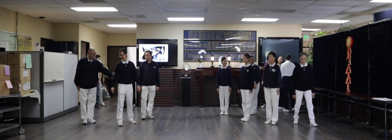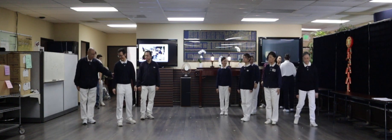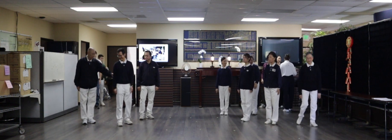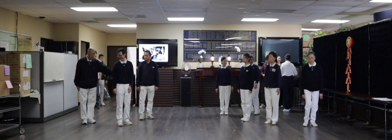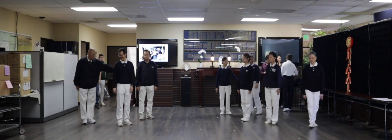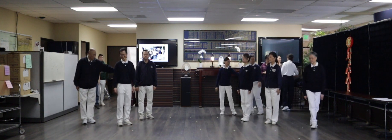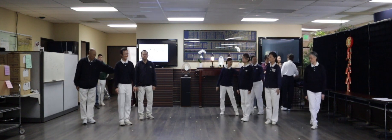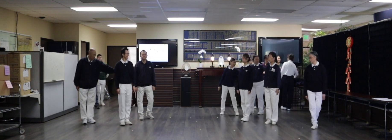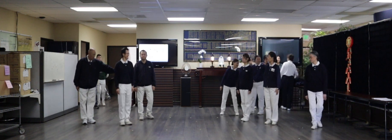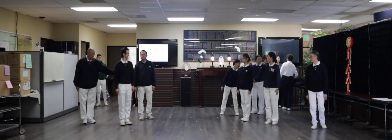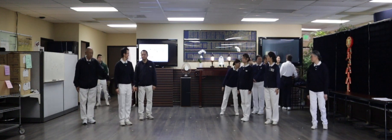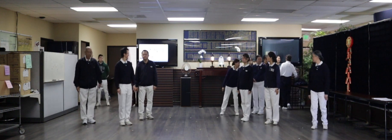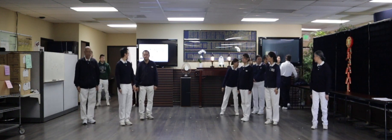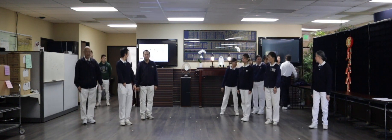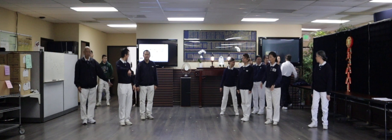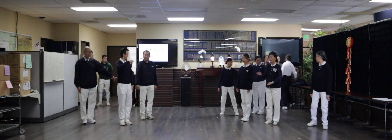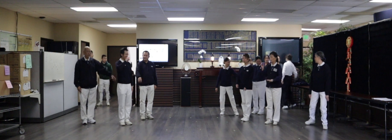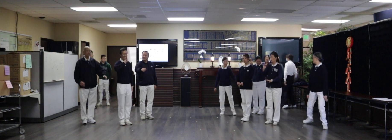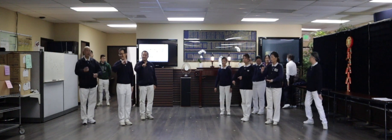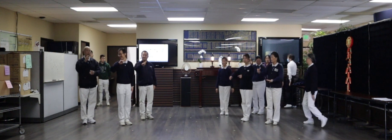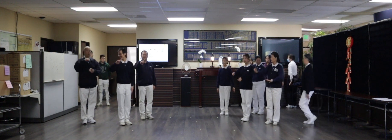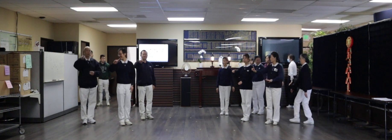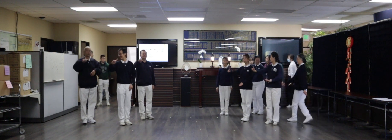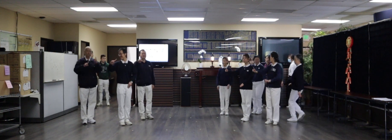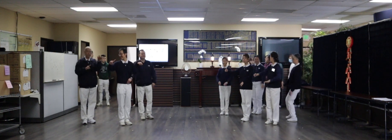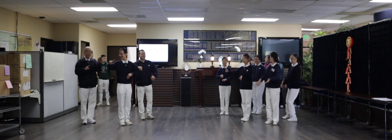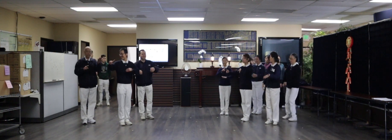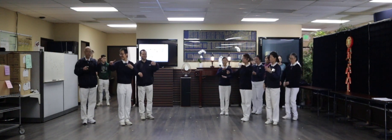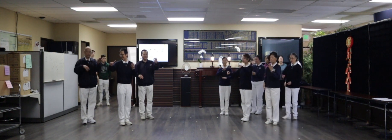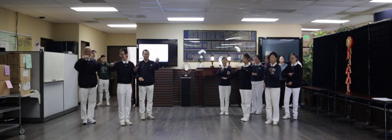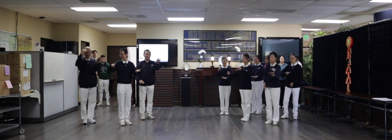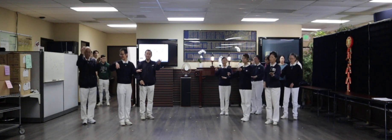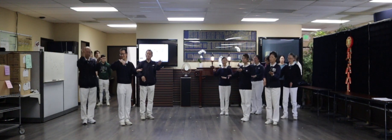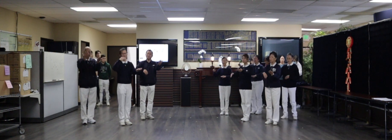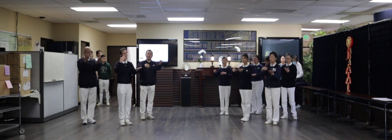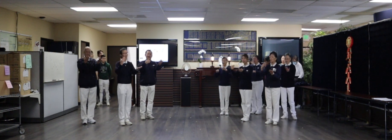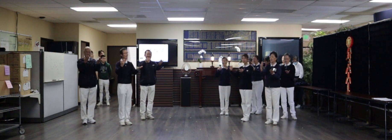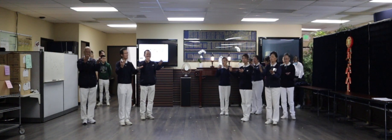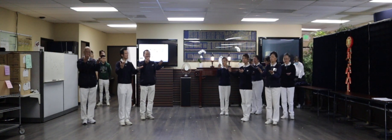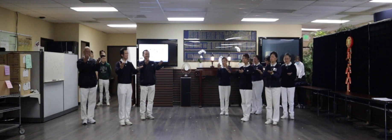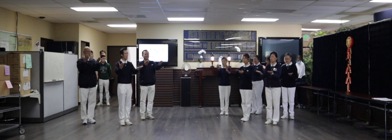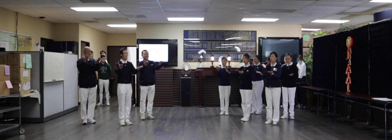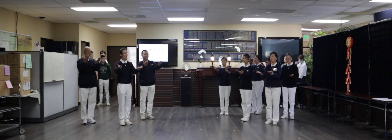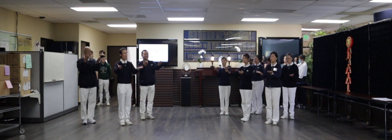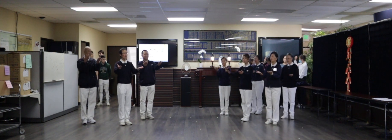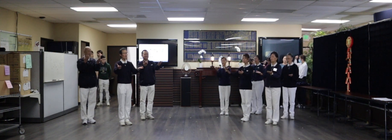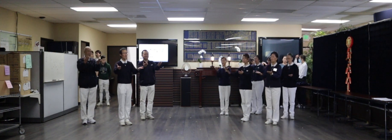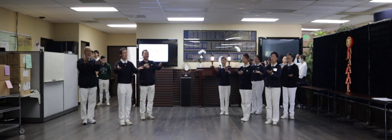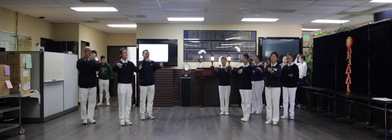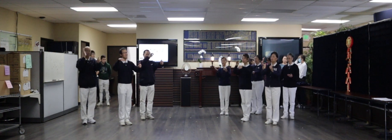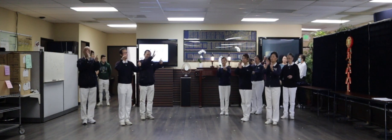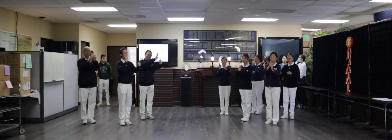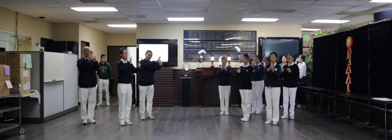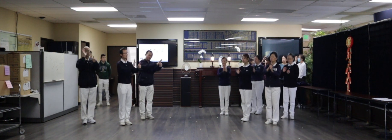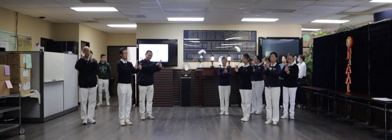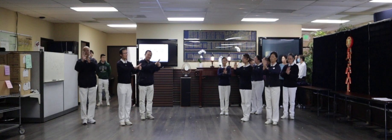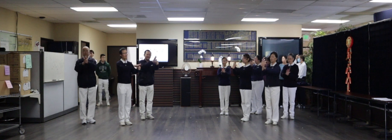Do you want to make Do you want to make my heart If you have a